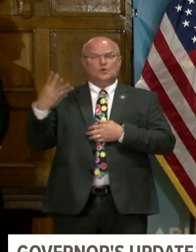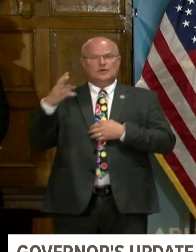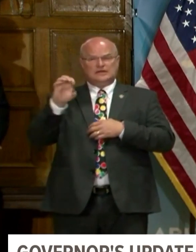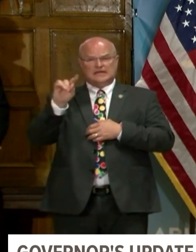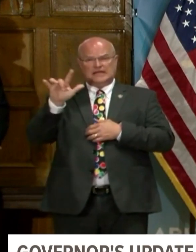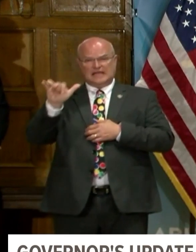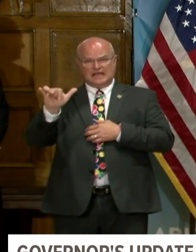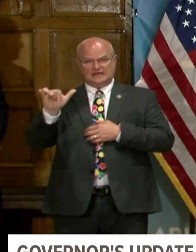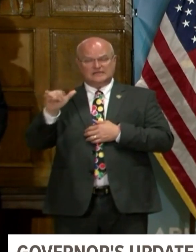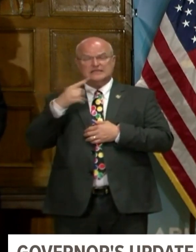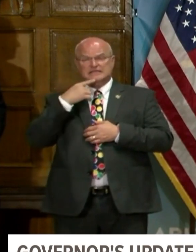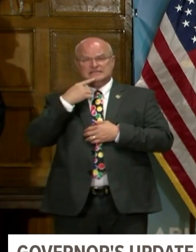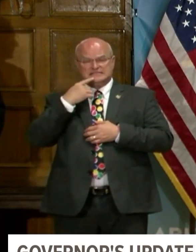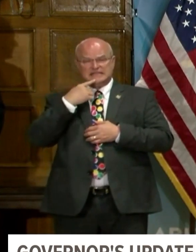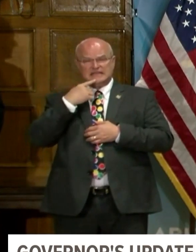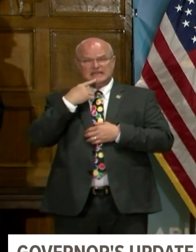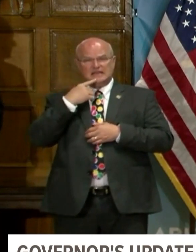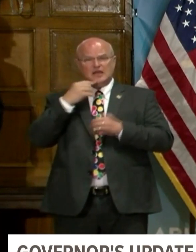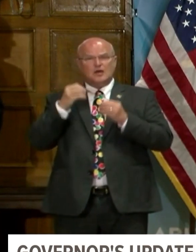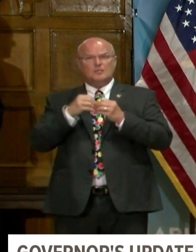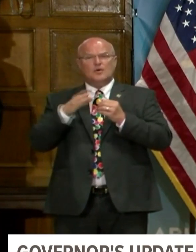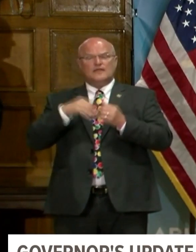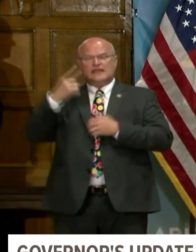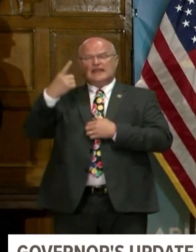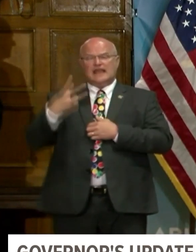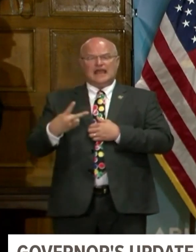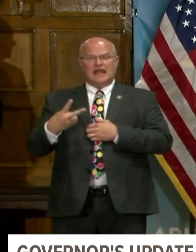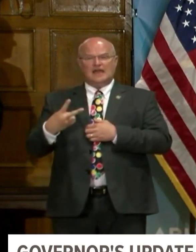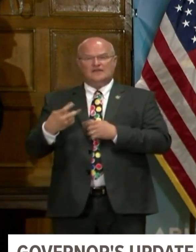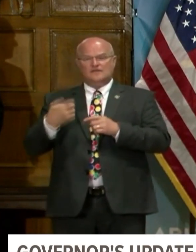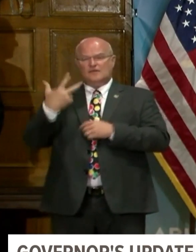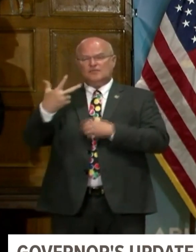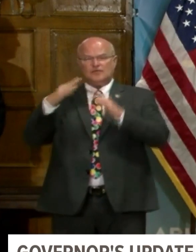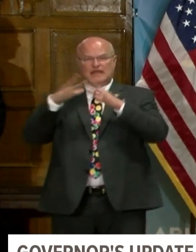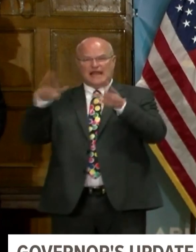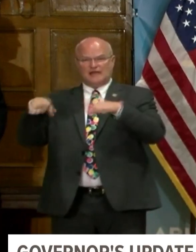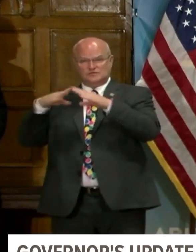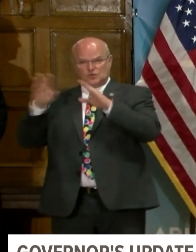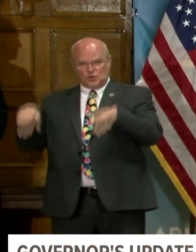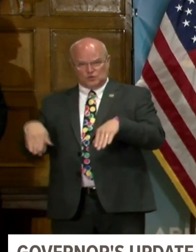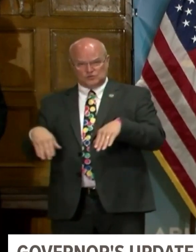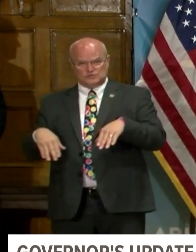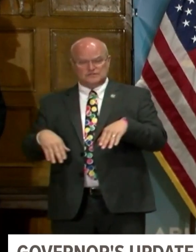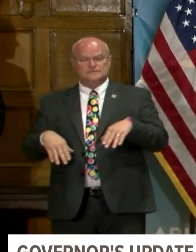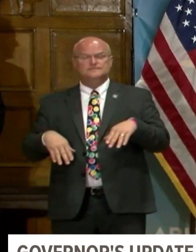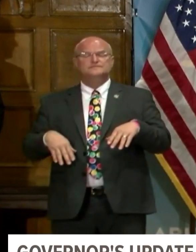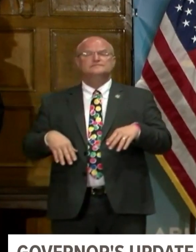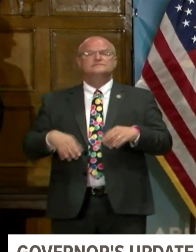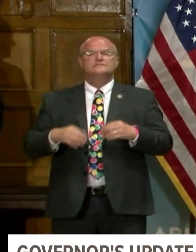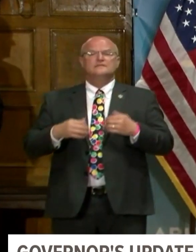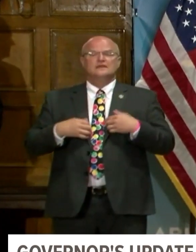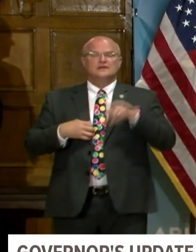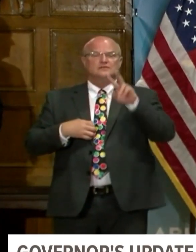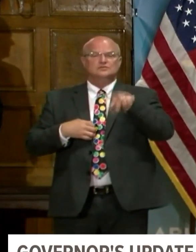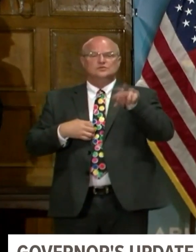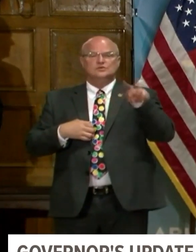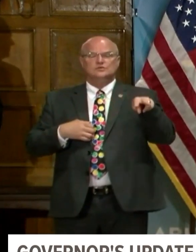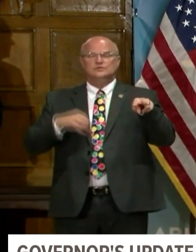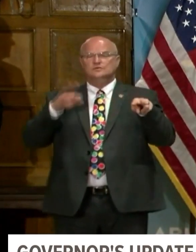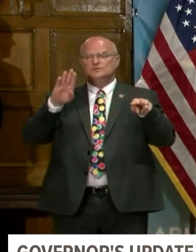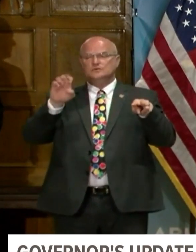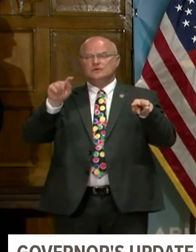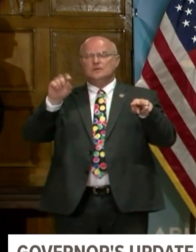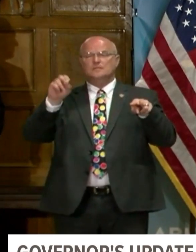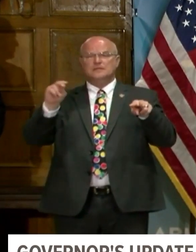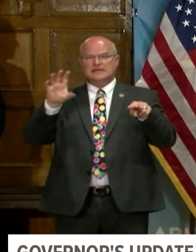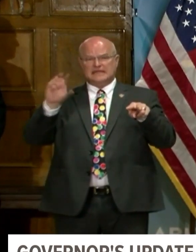Washington County, and as he mentioned, they were more than half were from 3 households. We have had 22 in Benton